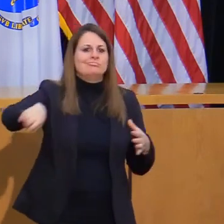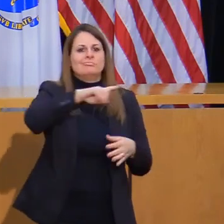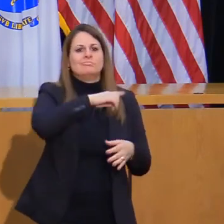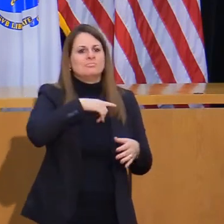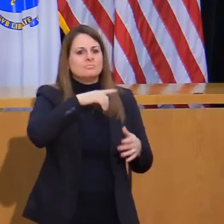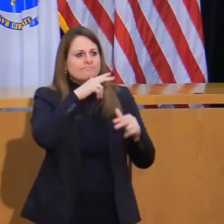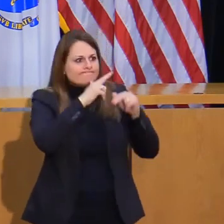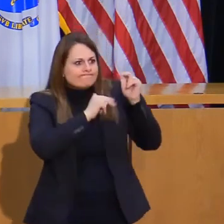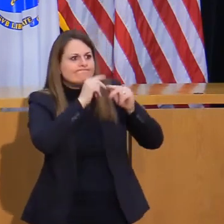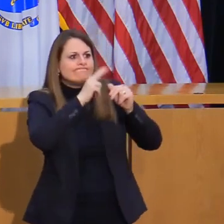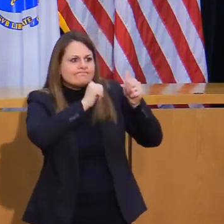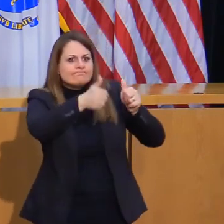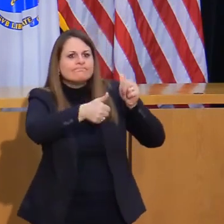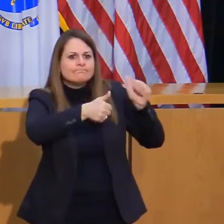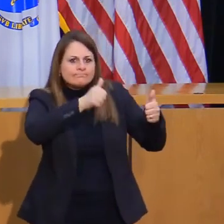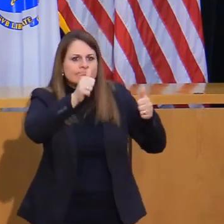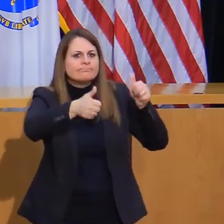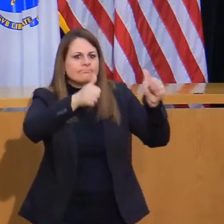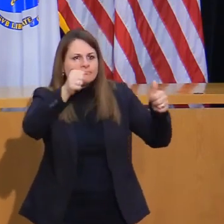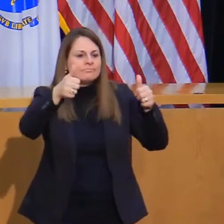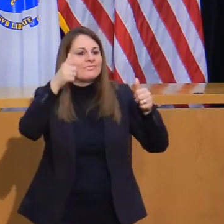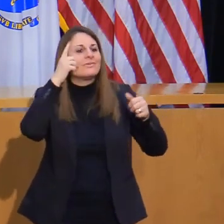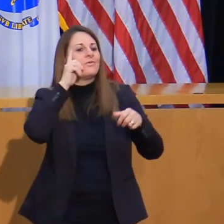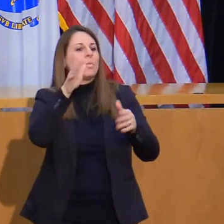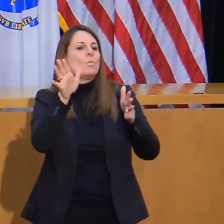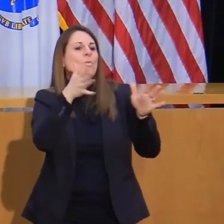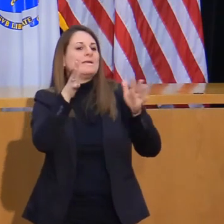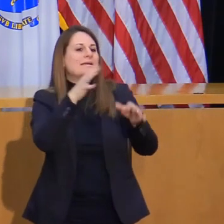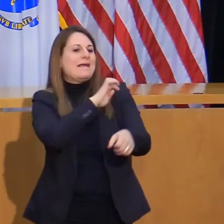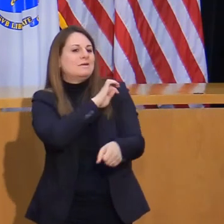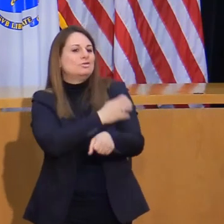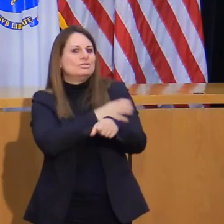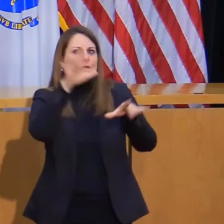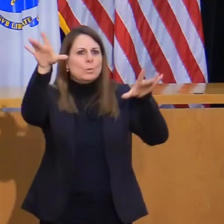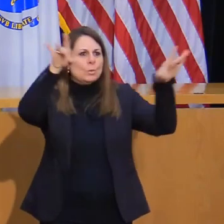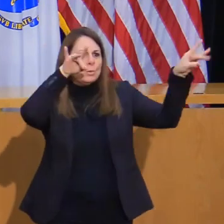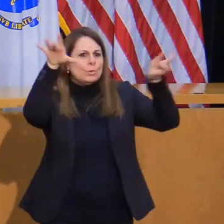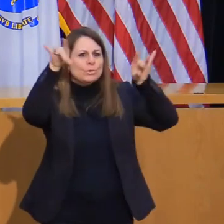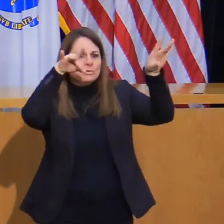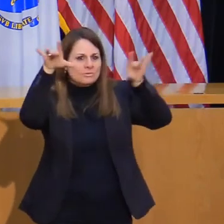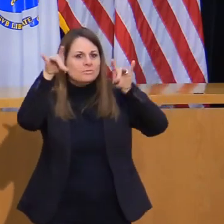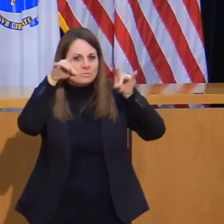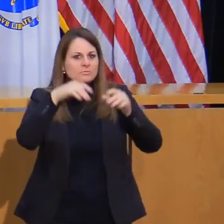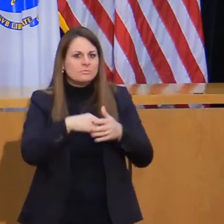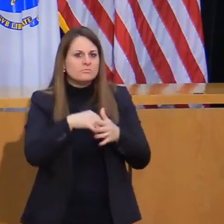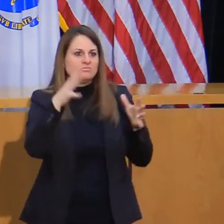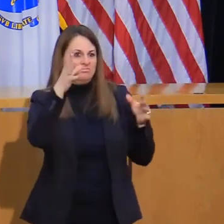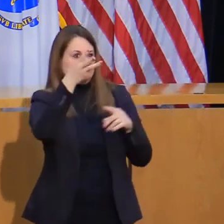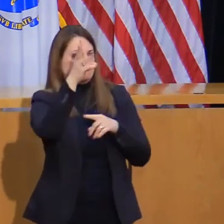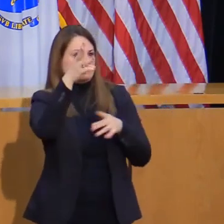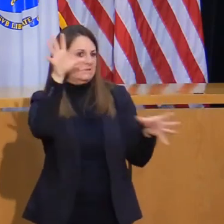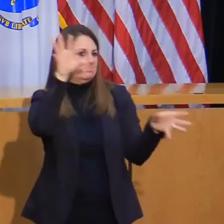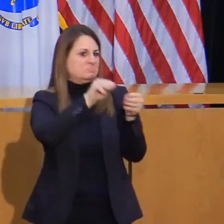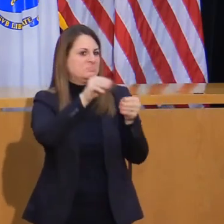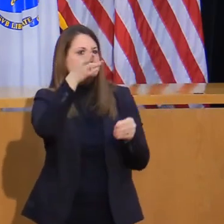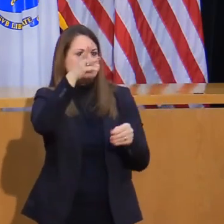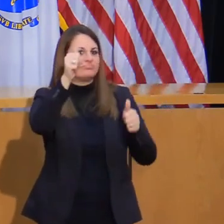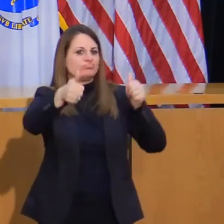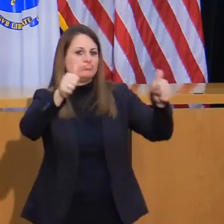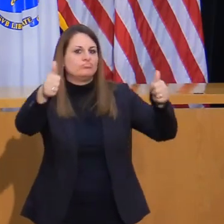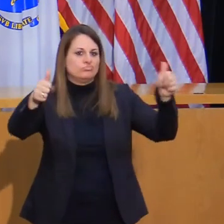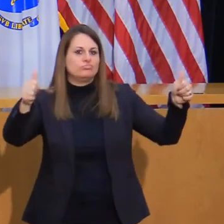around passed in 2016, and we were one of the first states to actually put a